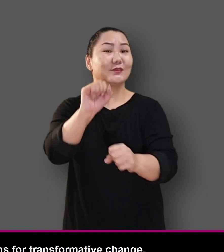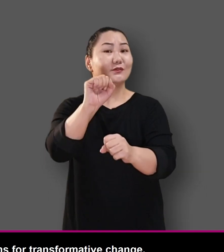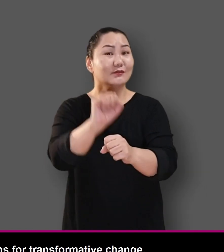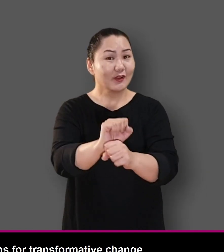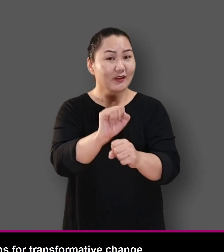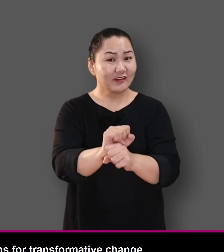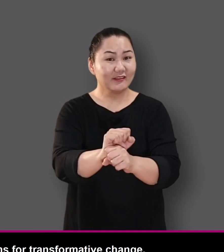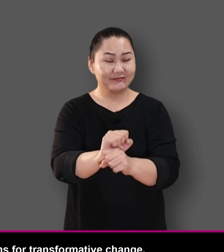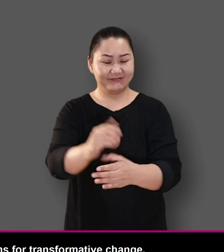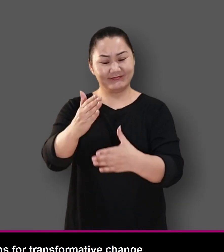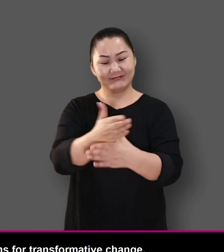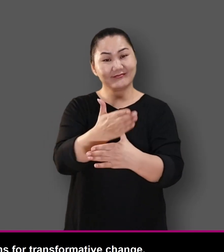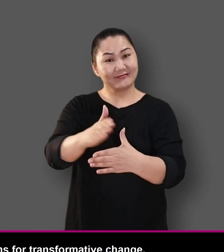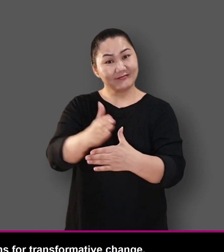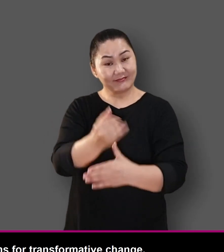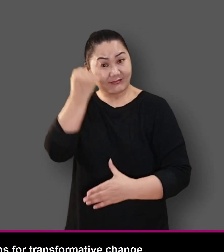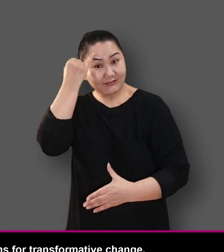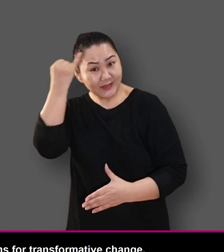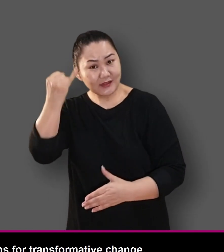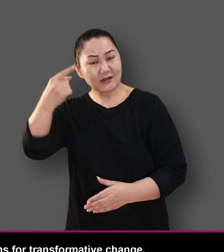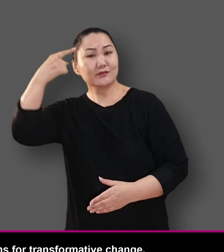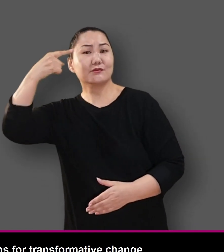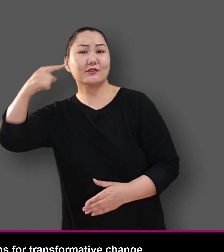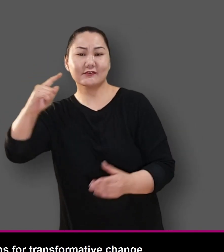to find creative solutions for transformative change.